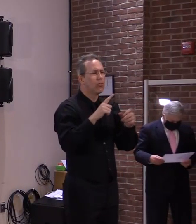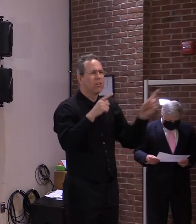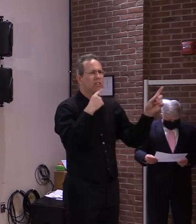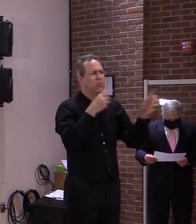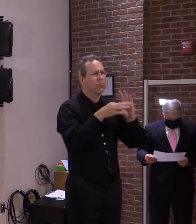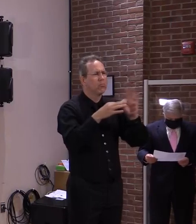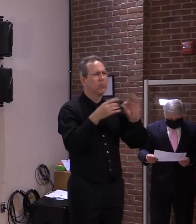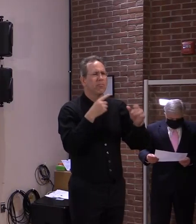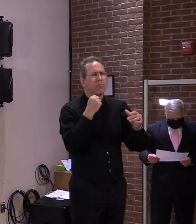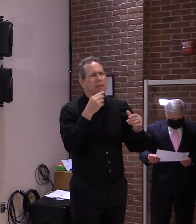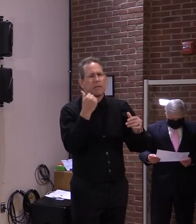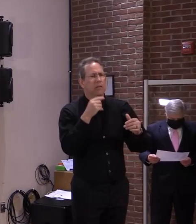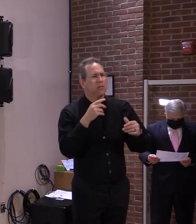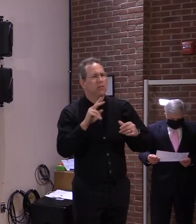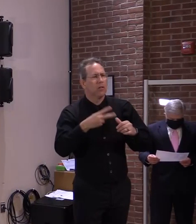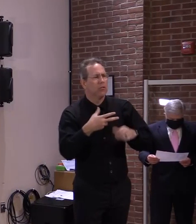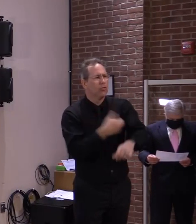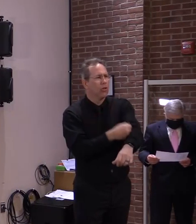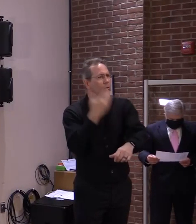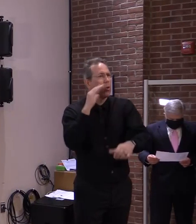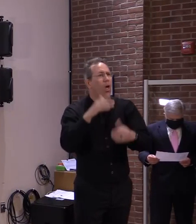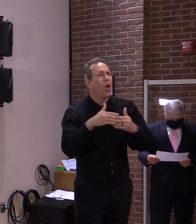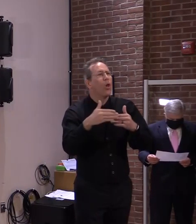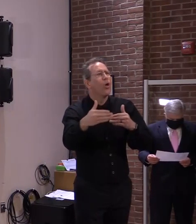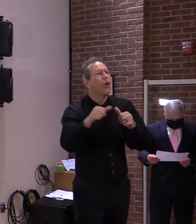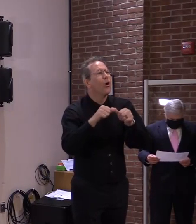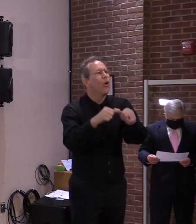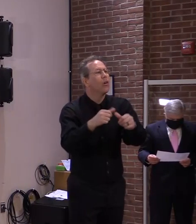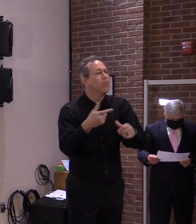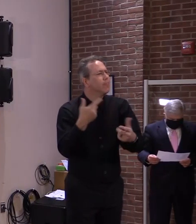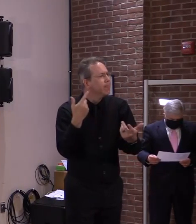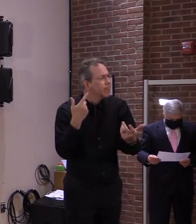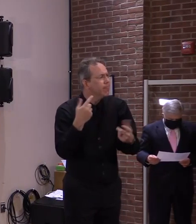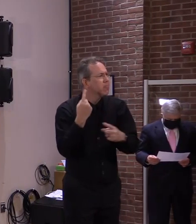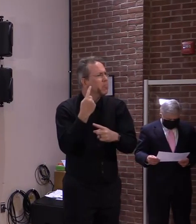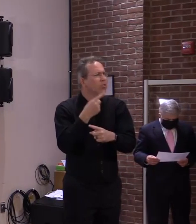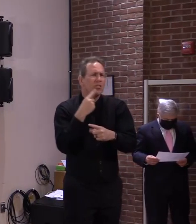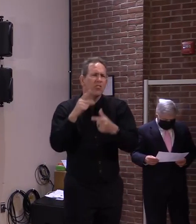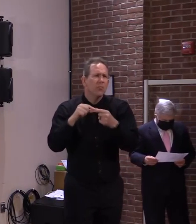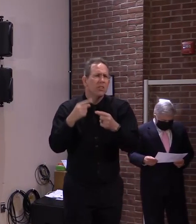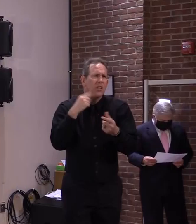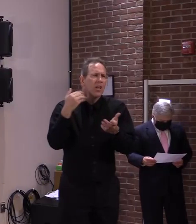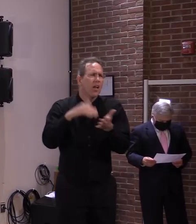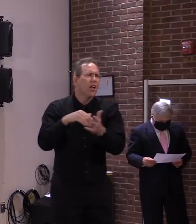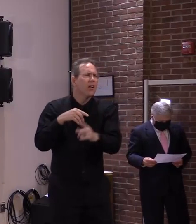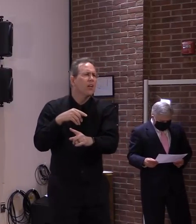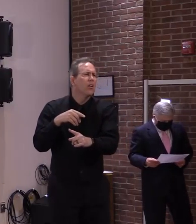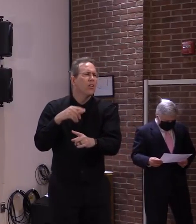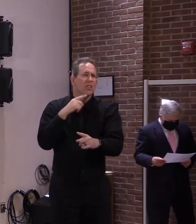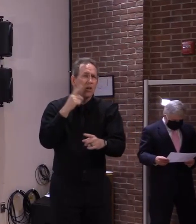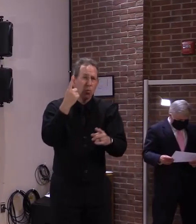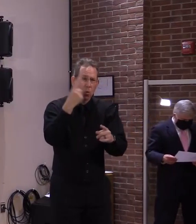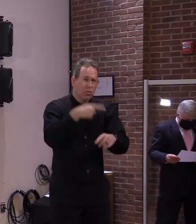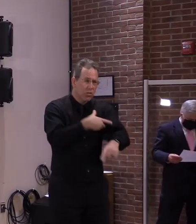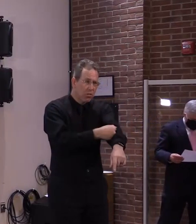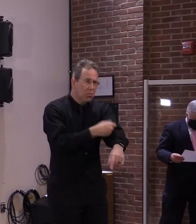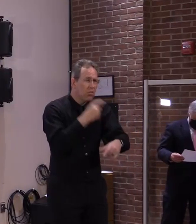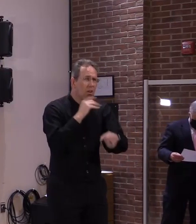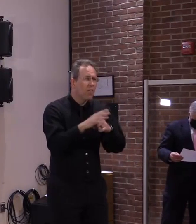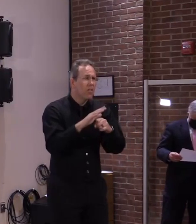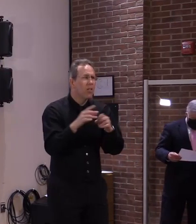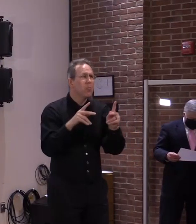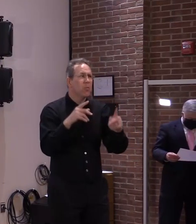little bit and kind of talk about the importance of people not just getting one shot and then assuming they're good to go because they see that 80% number, just